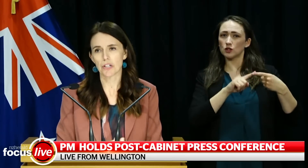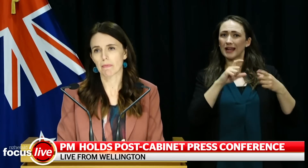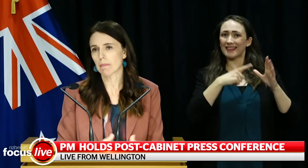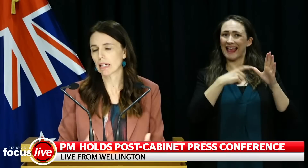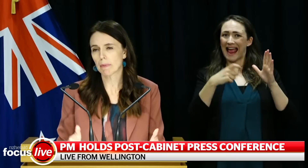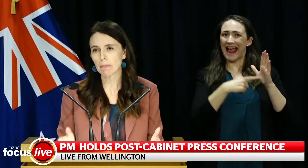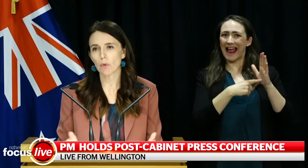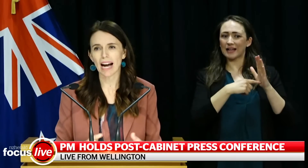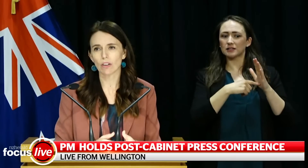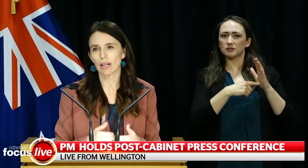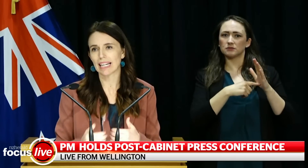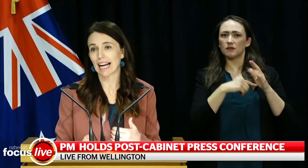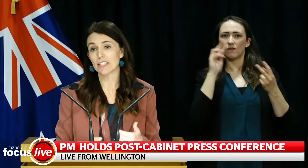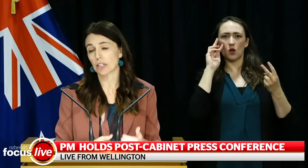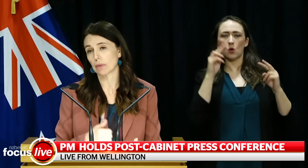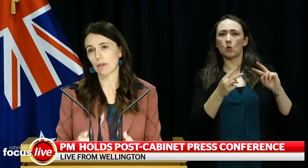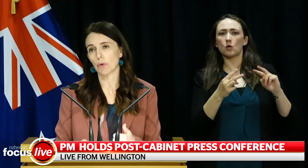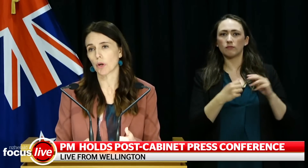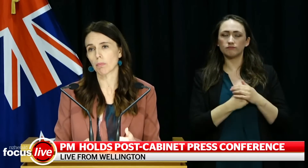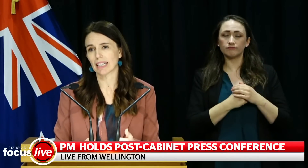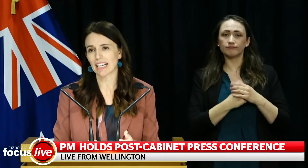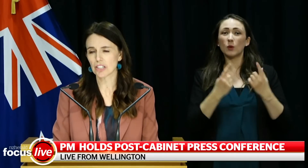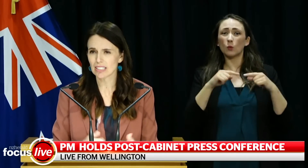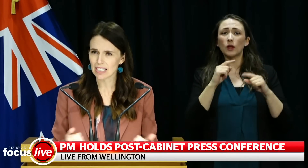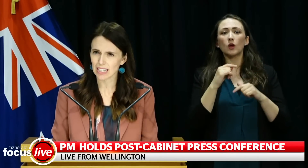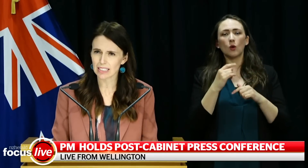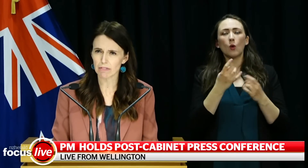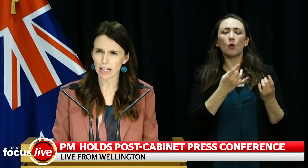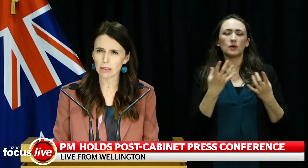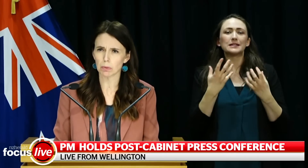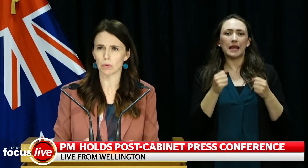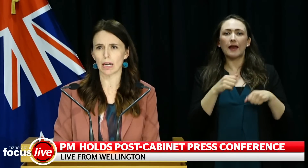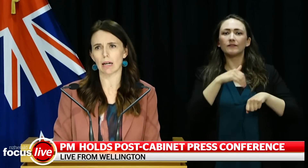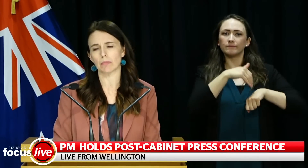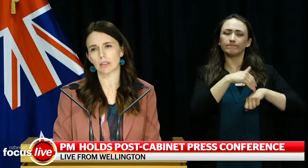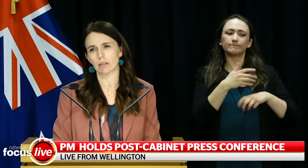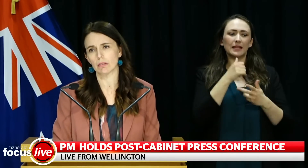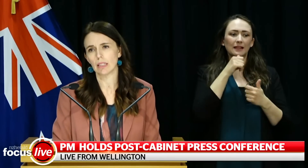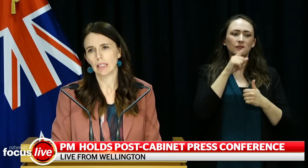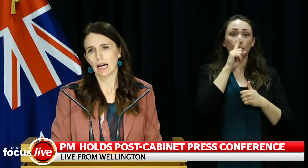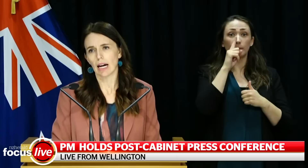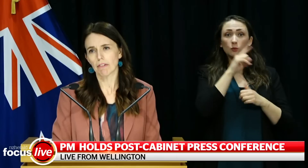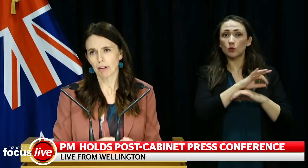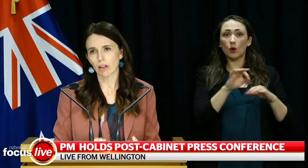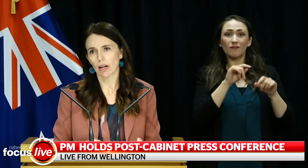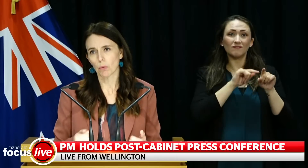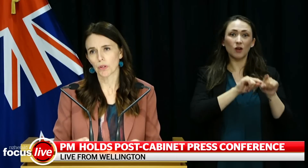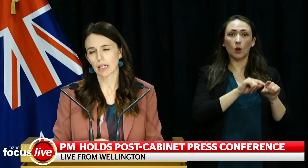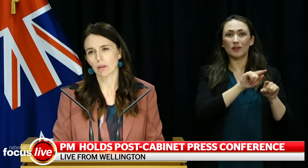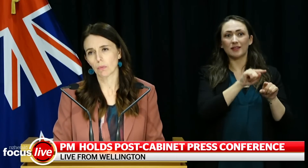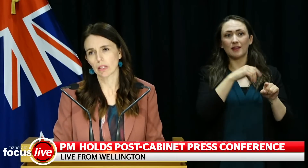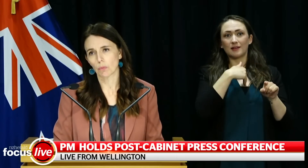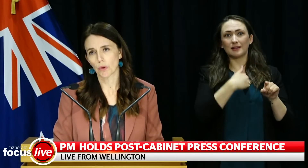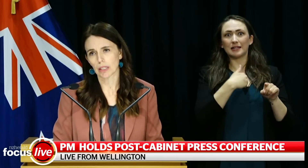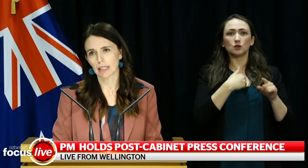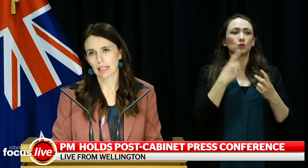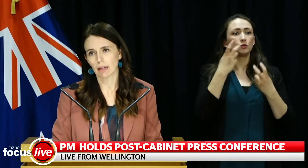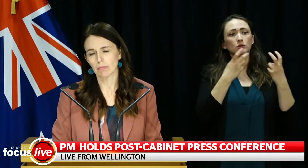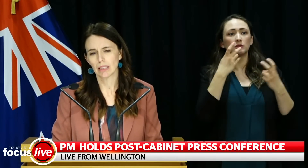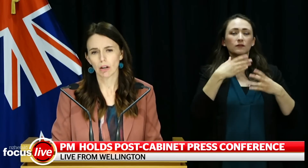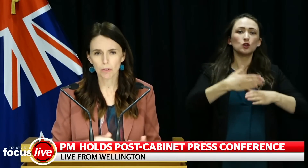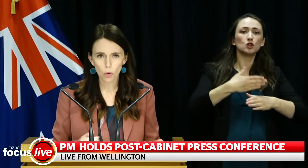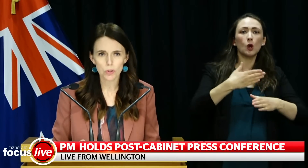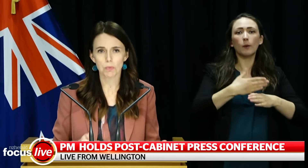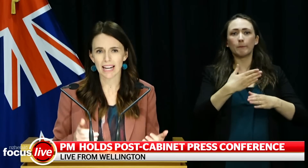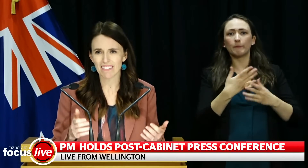sanctions regime. That means if people are not engaging with their work obligations, that is available to a frontline worker within work and